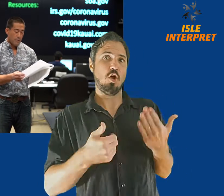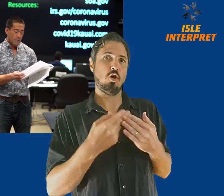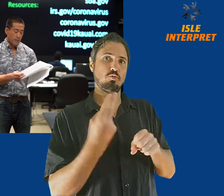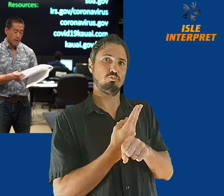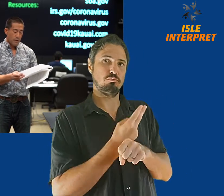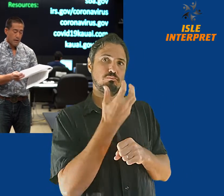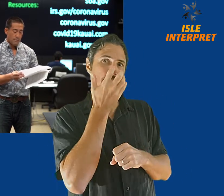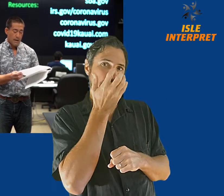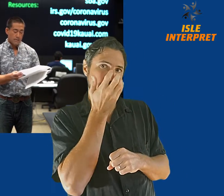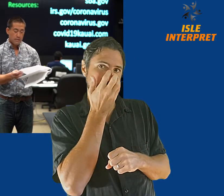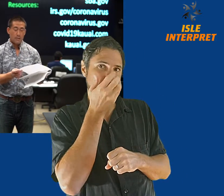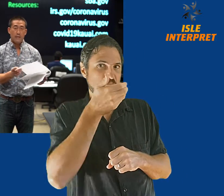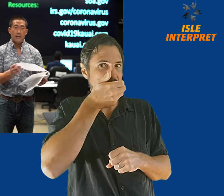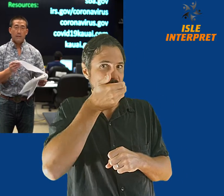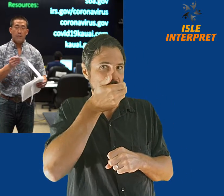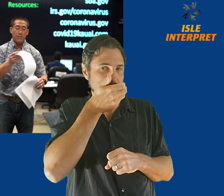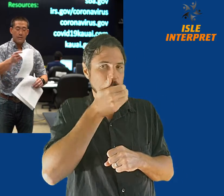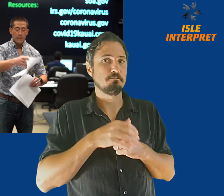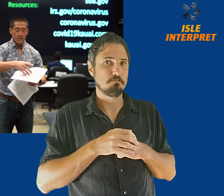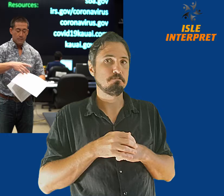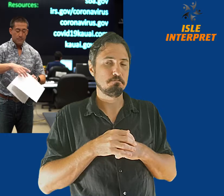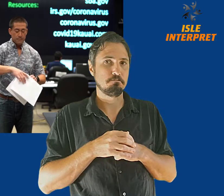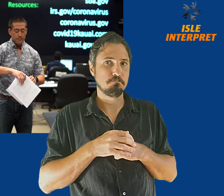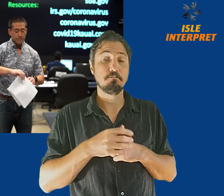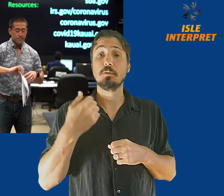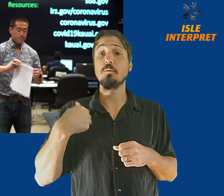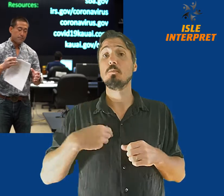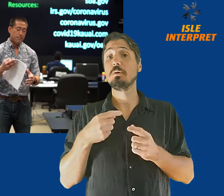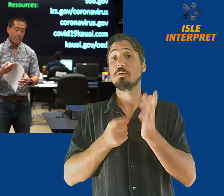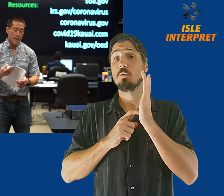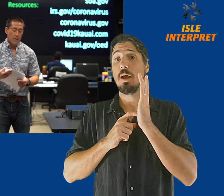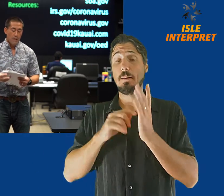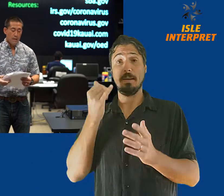10 to wear cloth masks to enter your business.